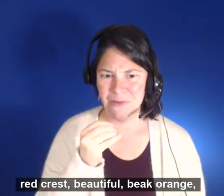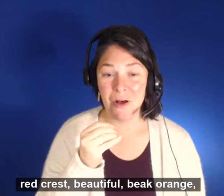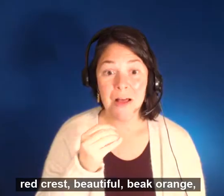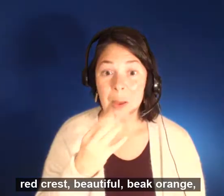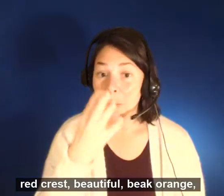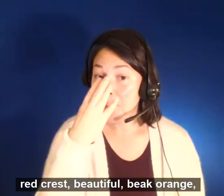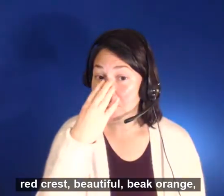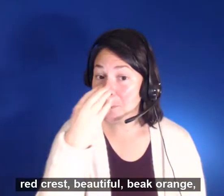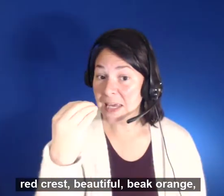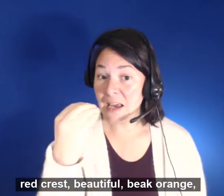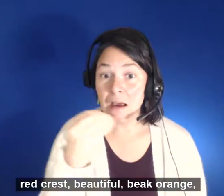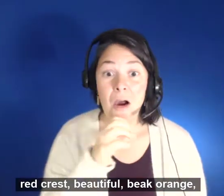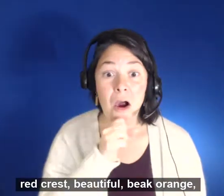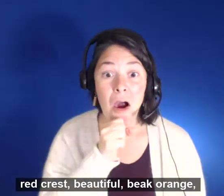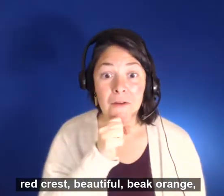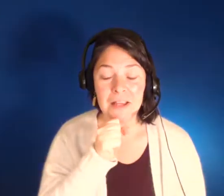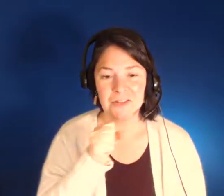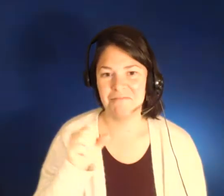beautiful, beak, orange,